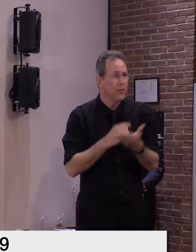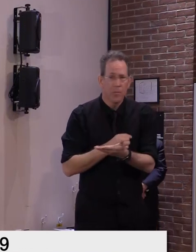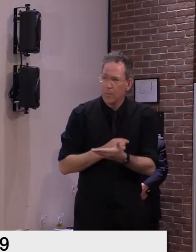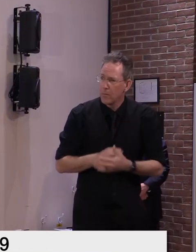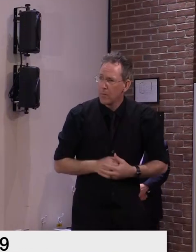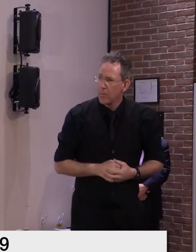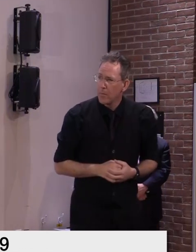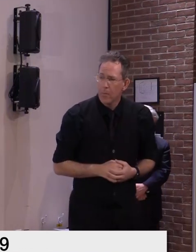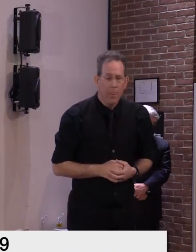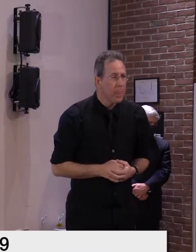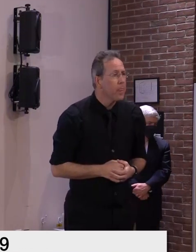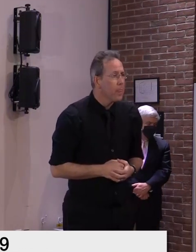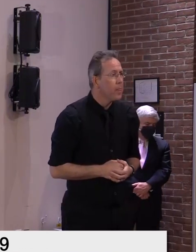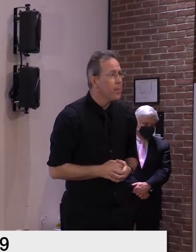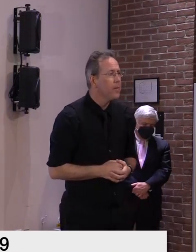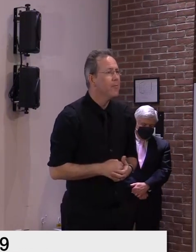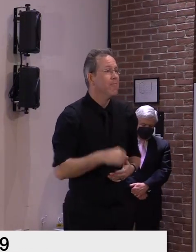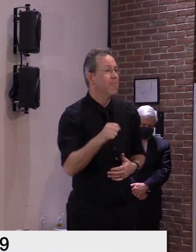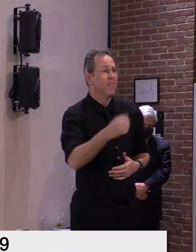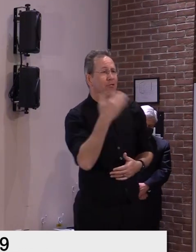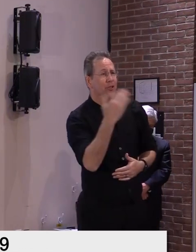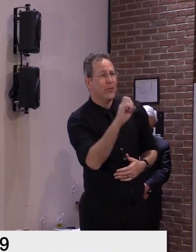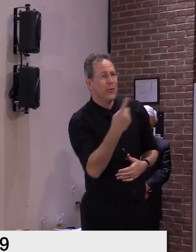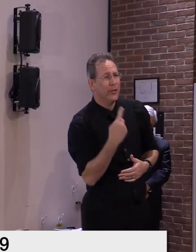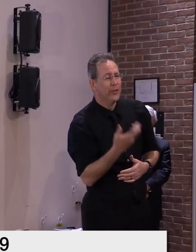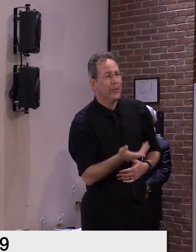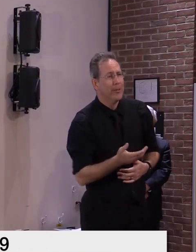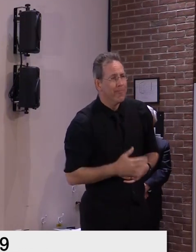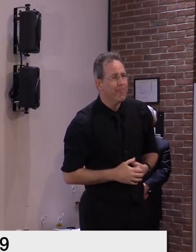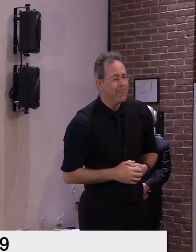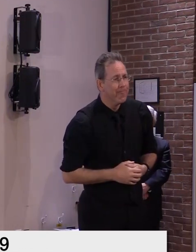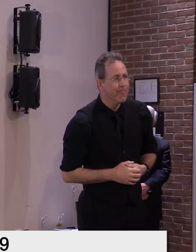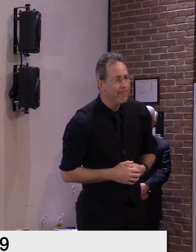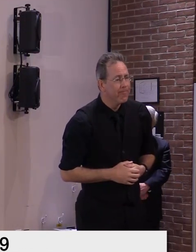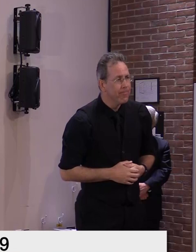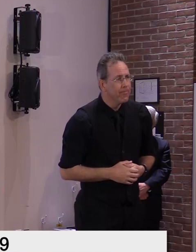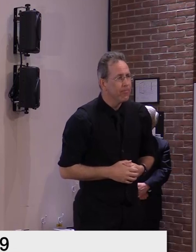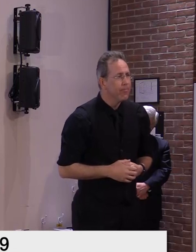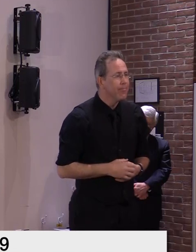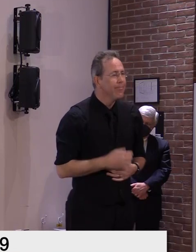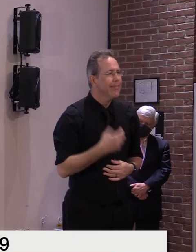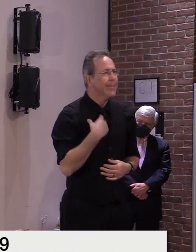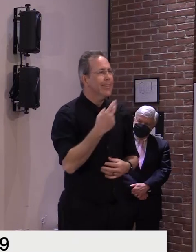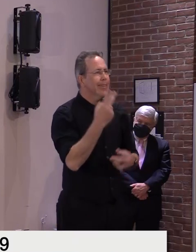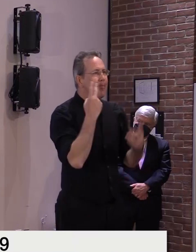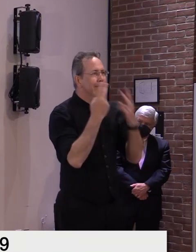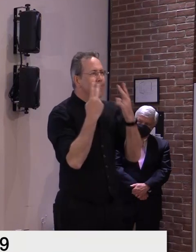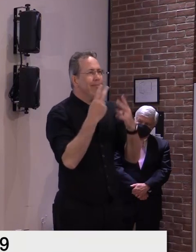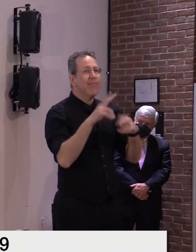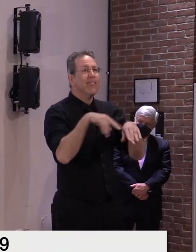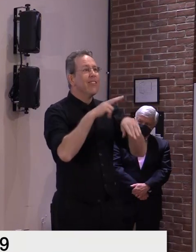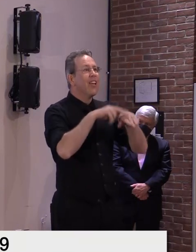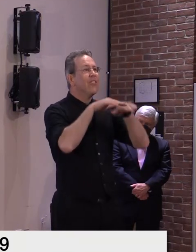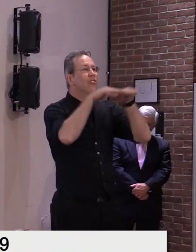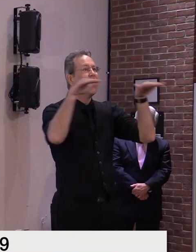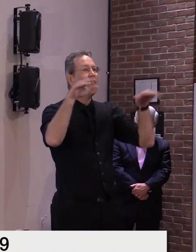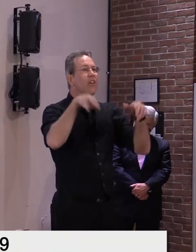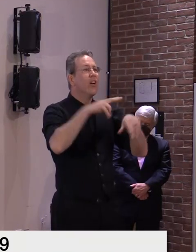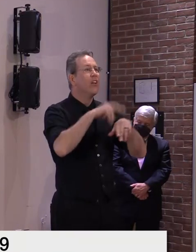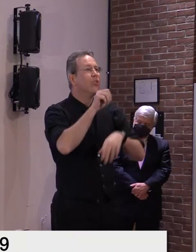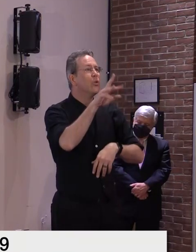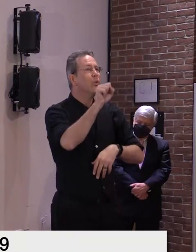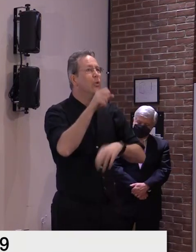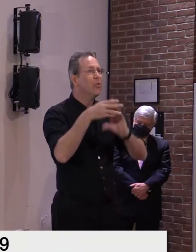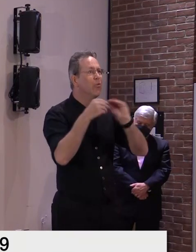Thank you, Governor. Yeah, it's a great question. Seeing some of this picked up in the national media as well, some kind of new terminology for